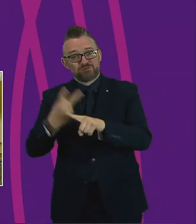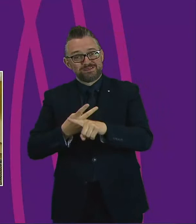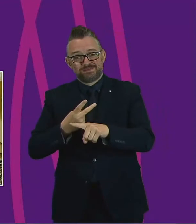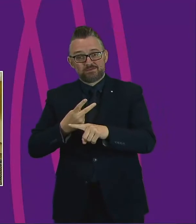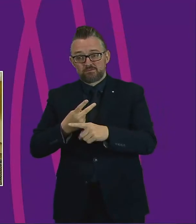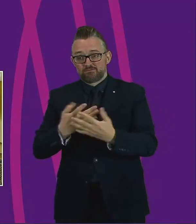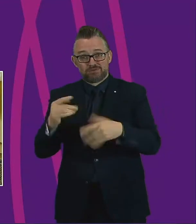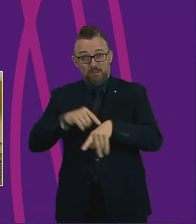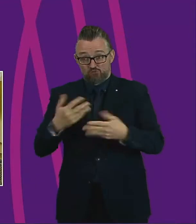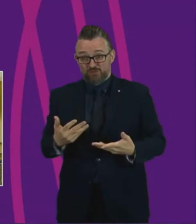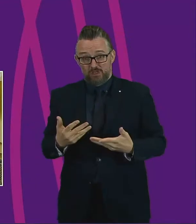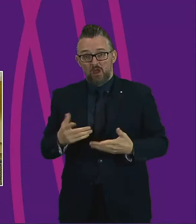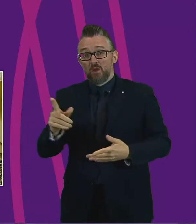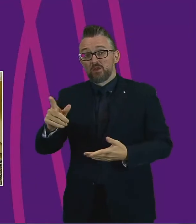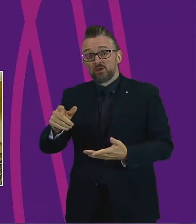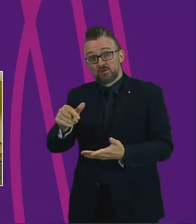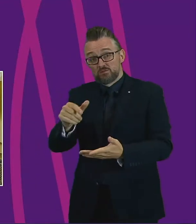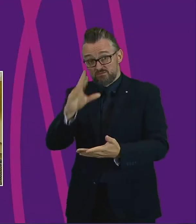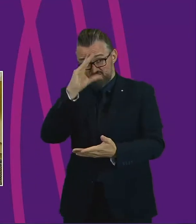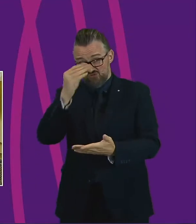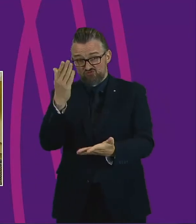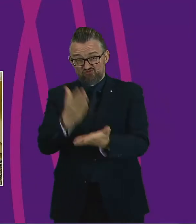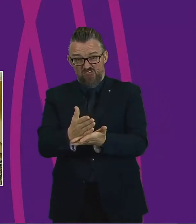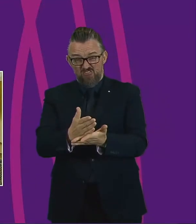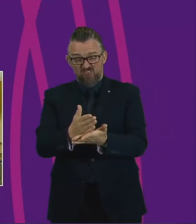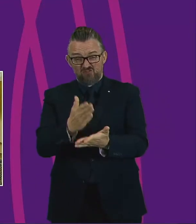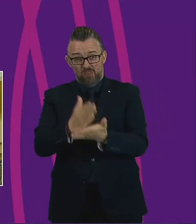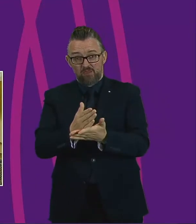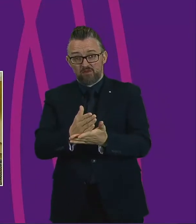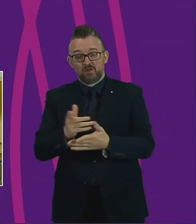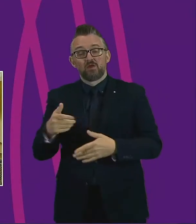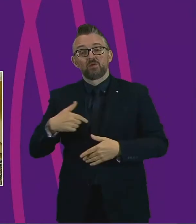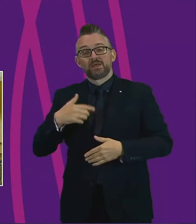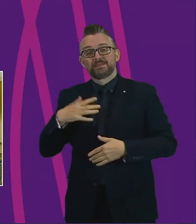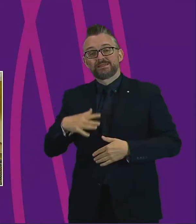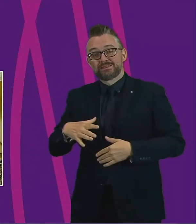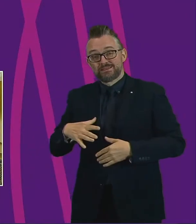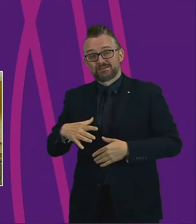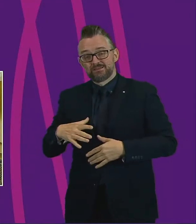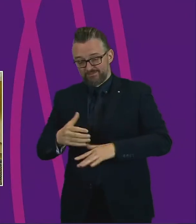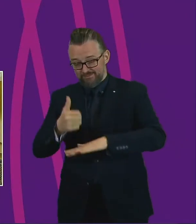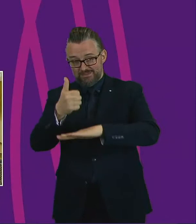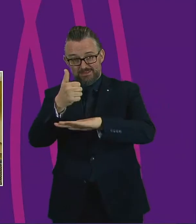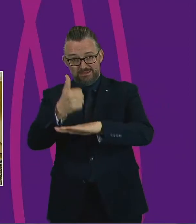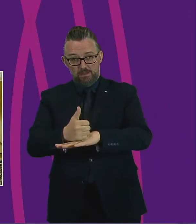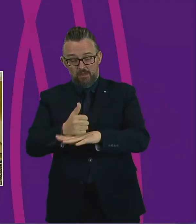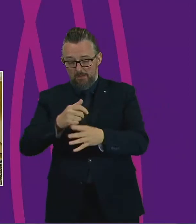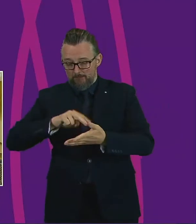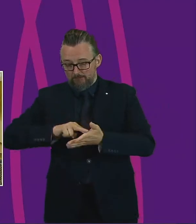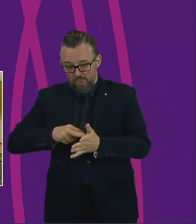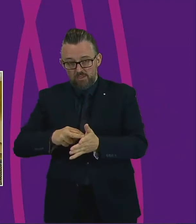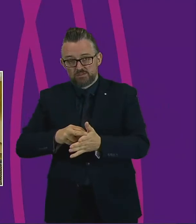again. But in reality, that involves putting in place the plans and doing